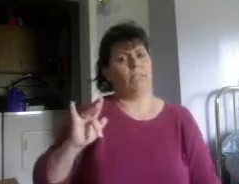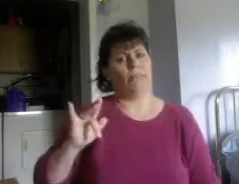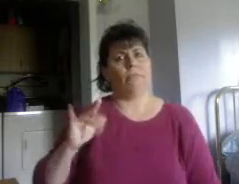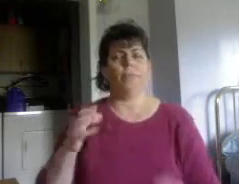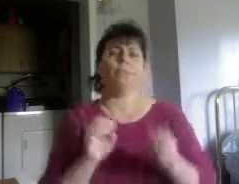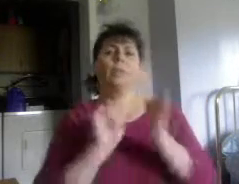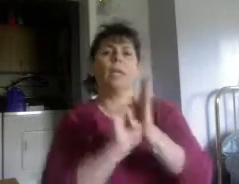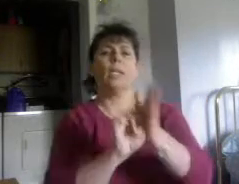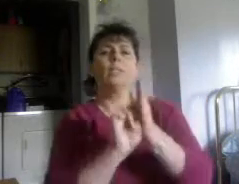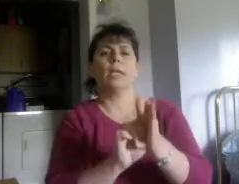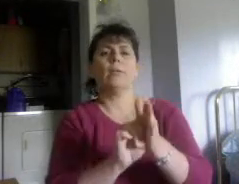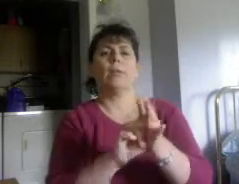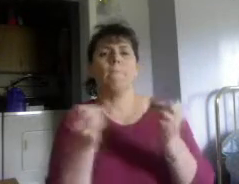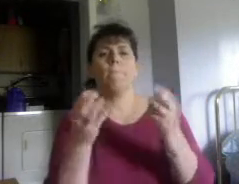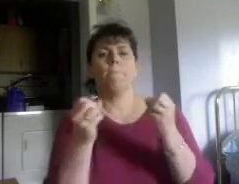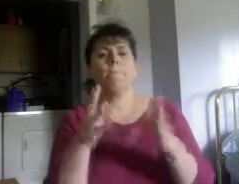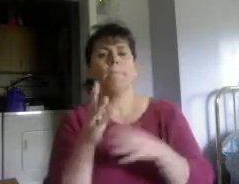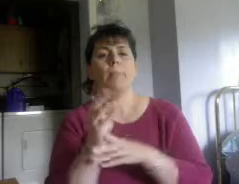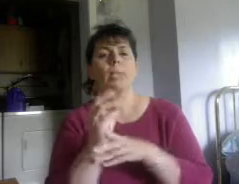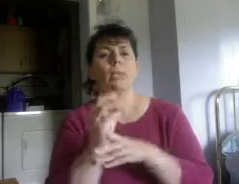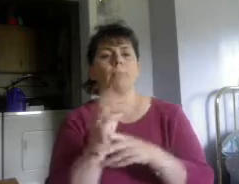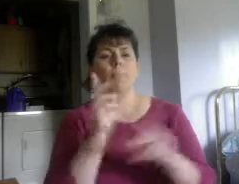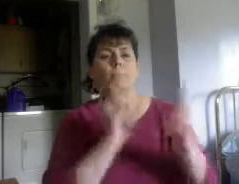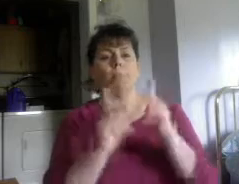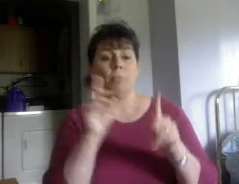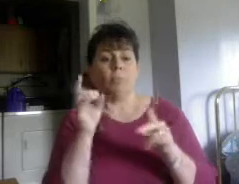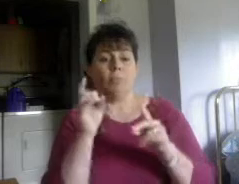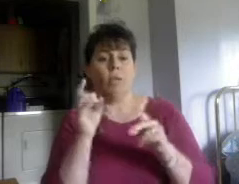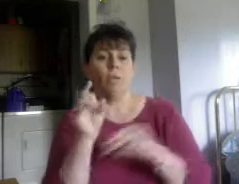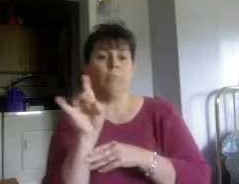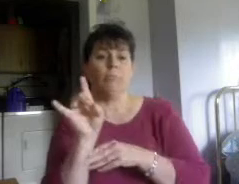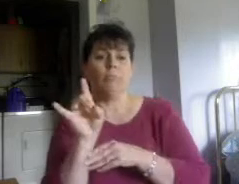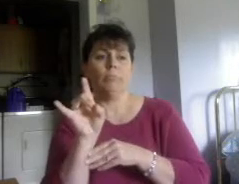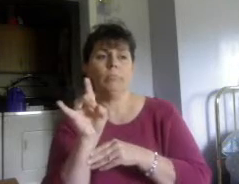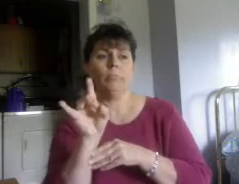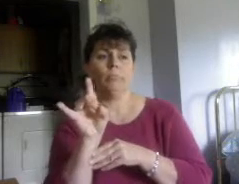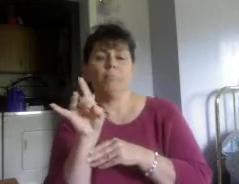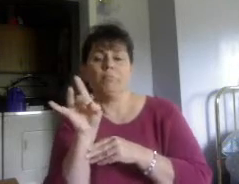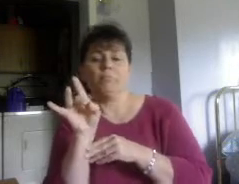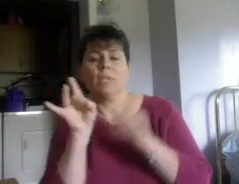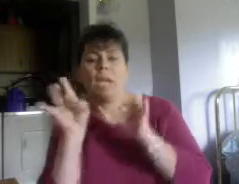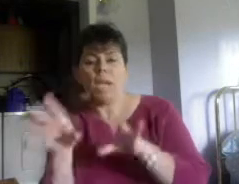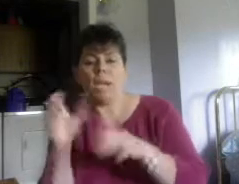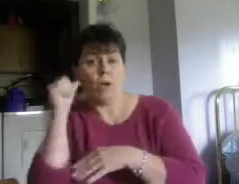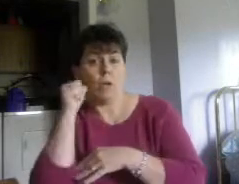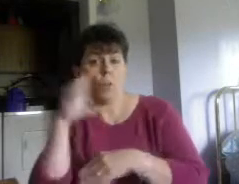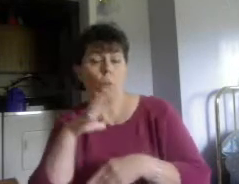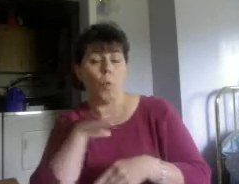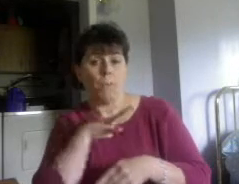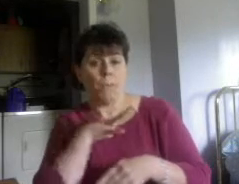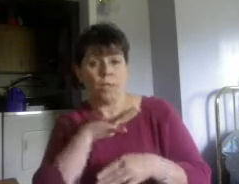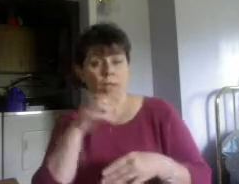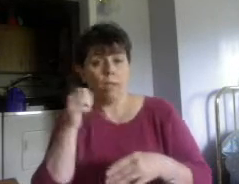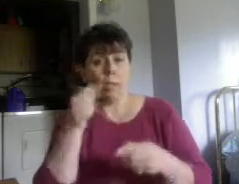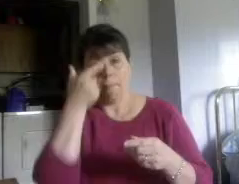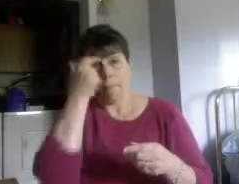no father around. This is a cultural boundary, and teenagers feel different talking about topics like this with their Black